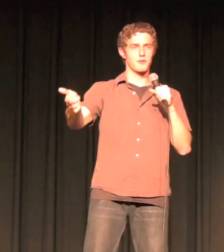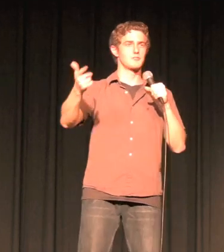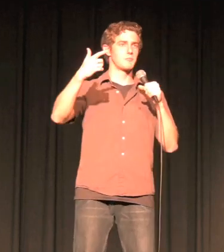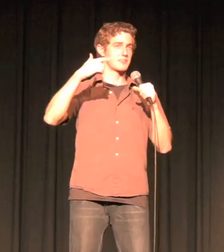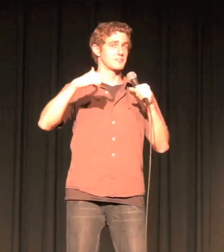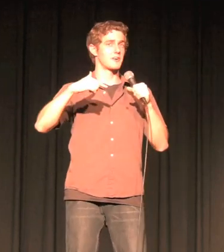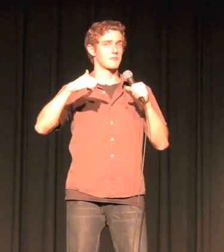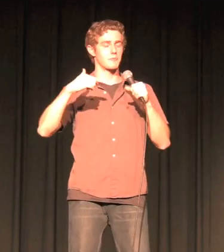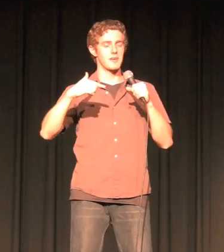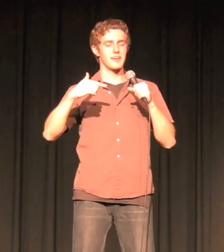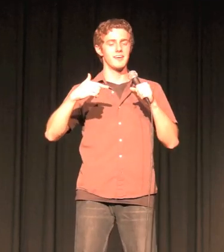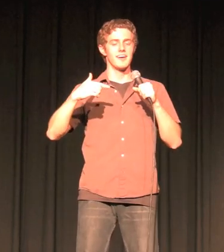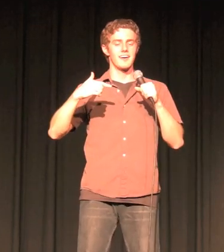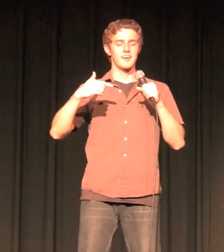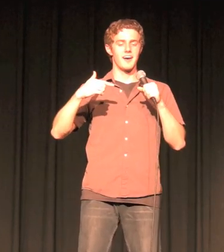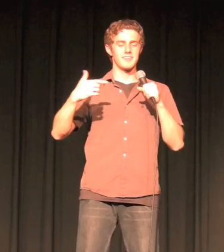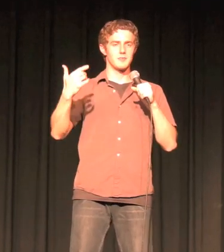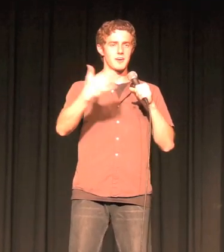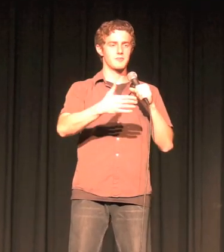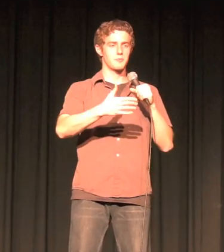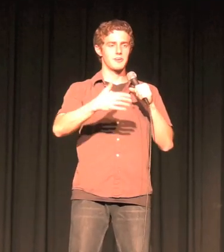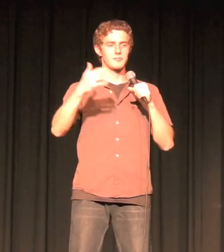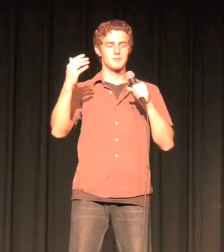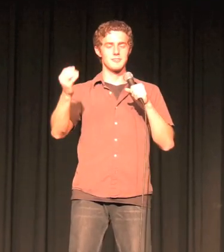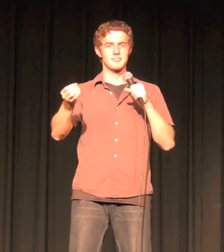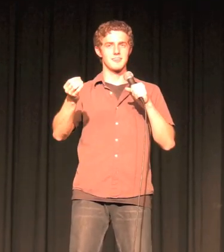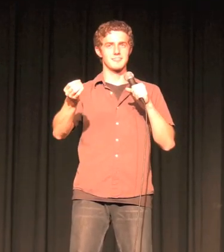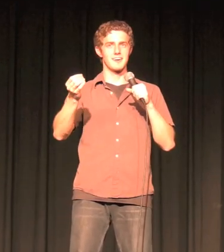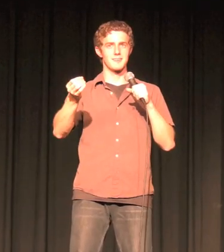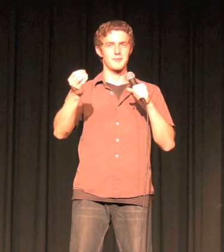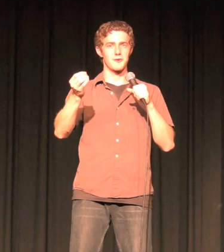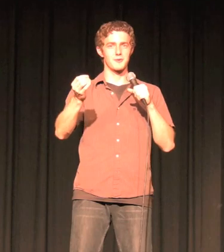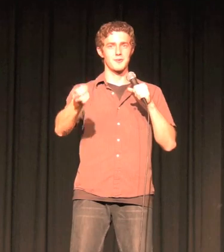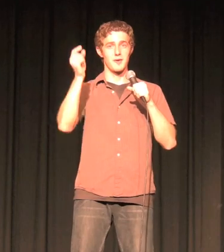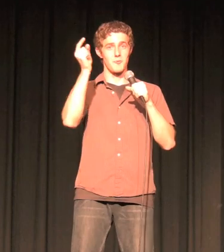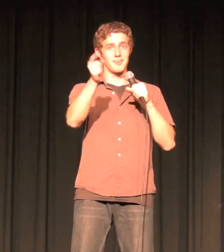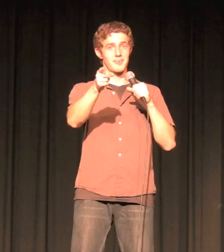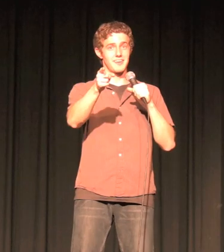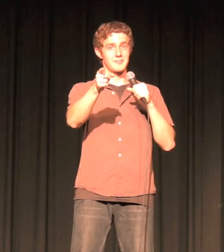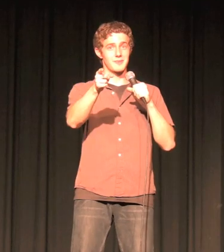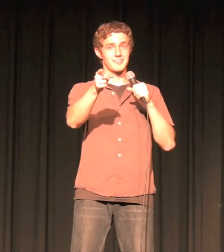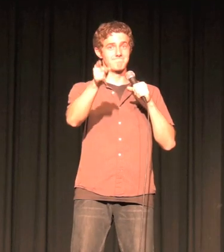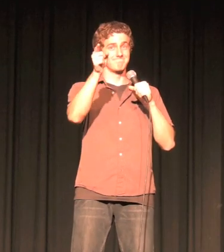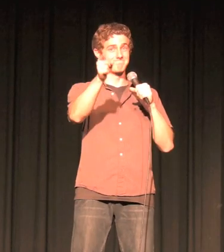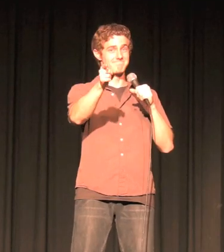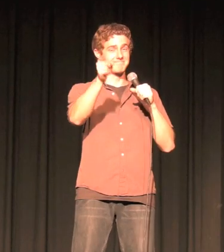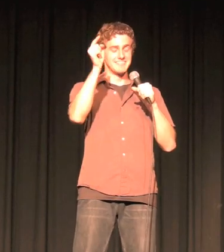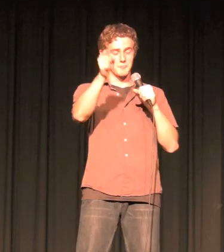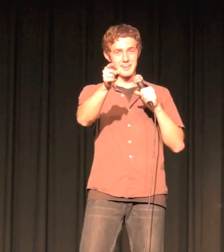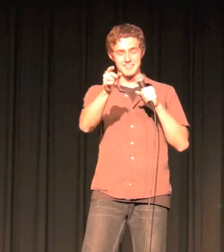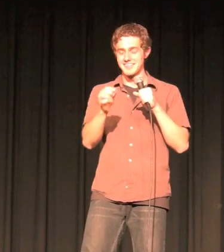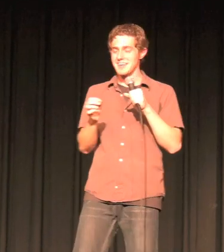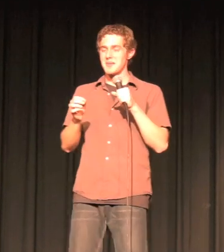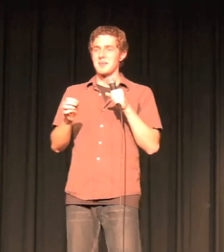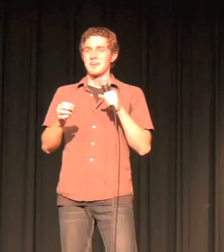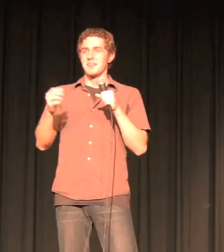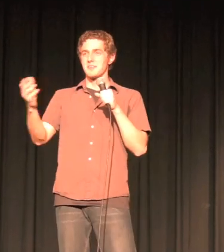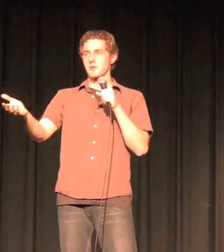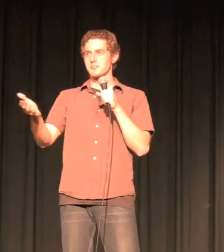and she picked a song for me. I did my interpretation, she still has not done hers. Waiting on it, Adrian. Waiting. Mm-hmm. This one she